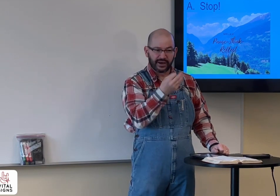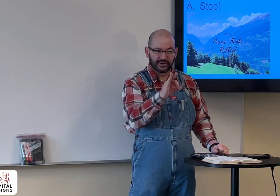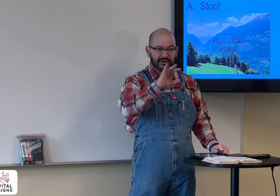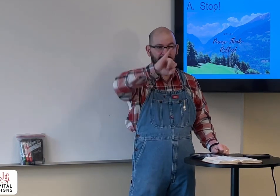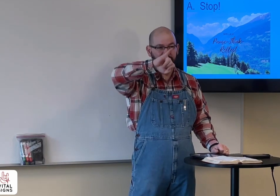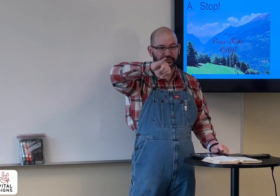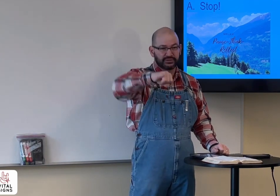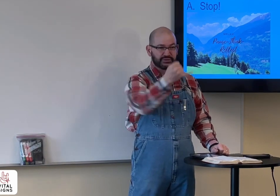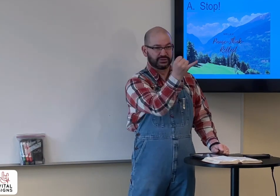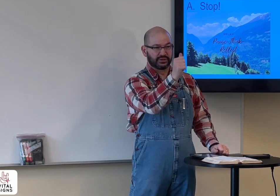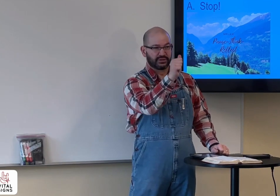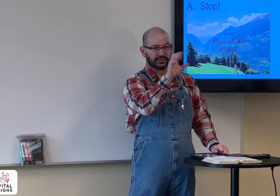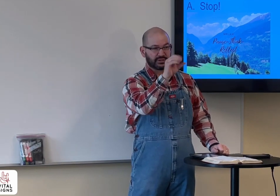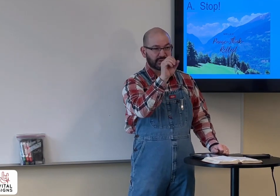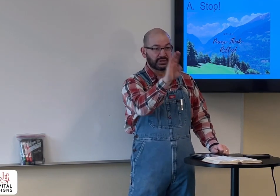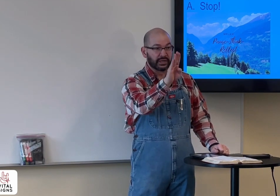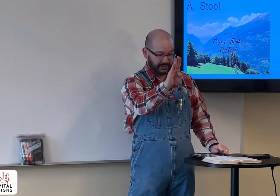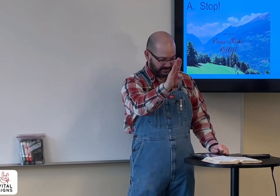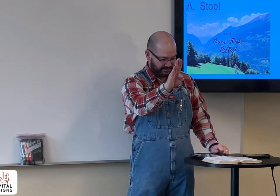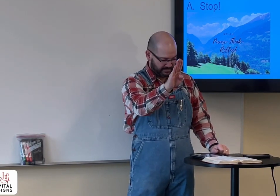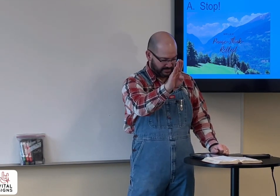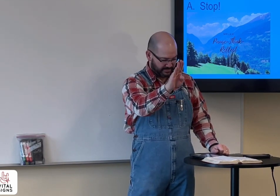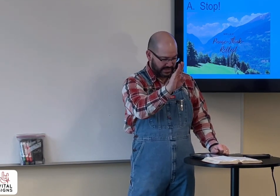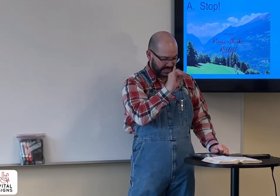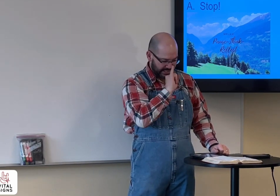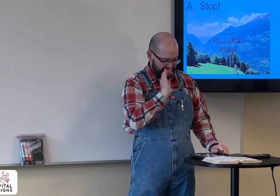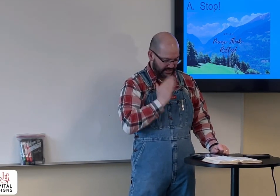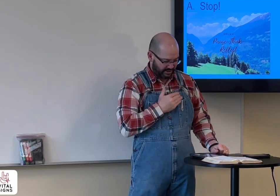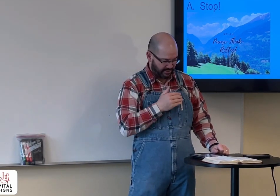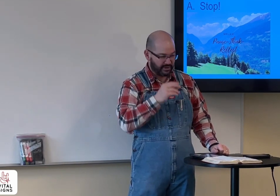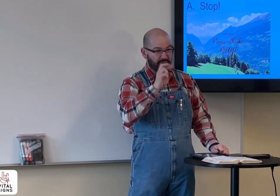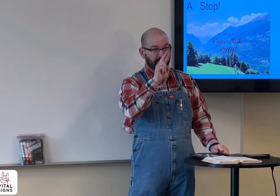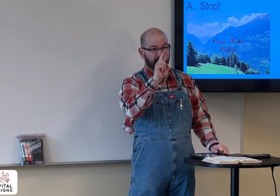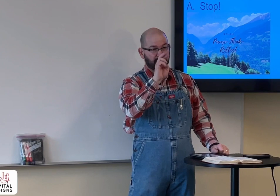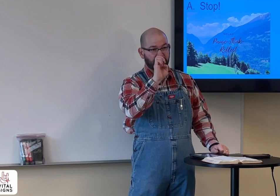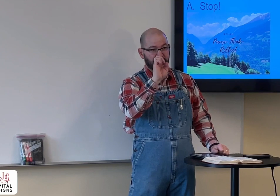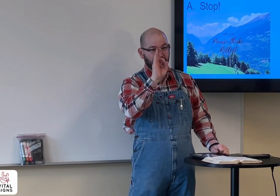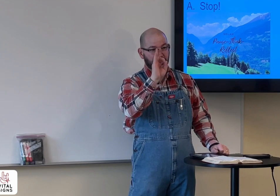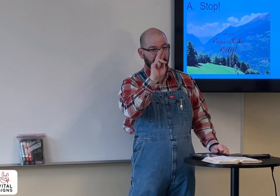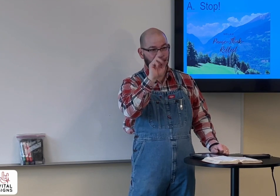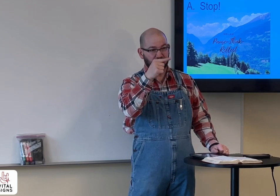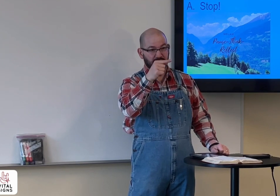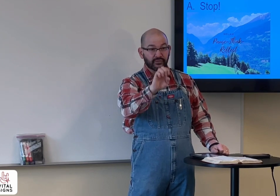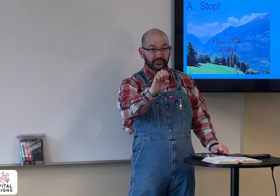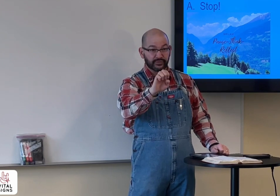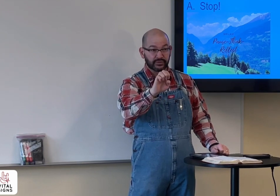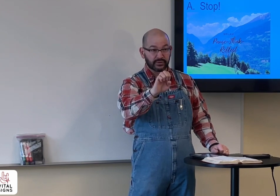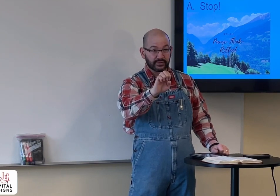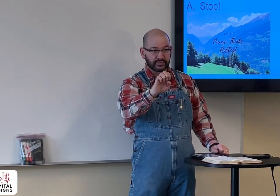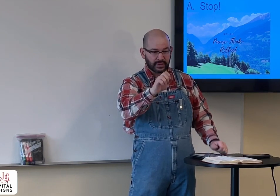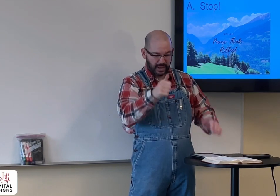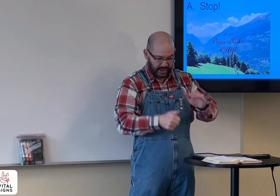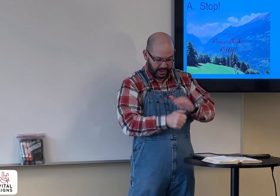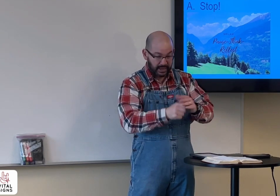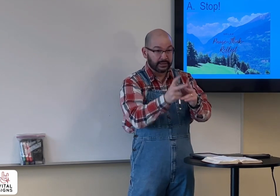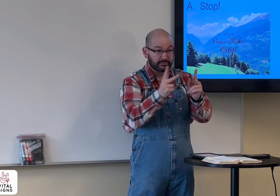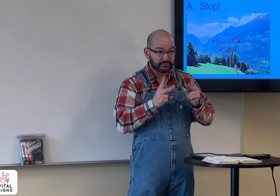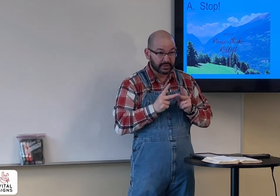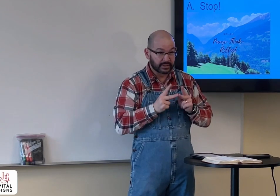The God of Jacob is our refuge. It's our hiding